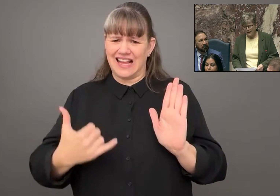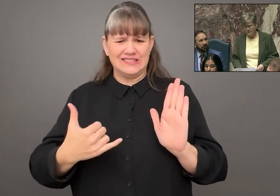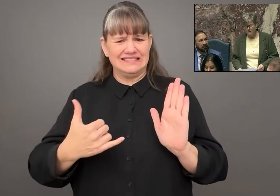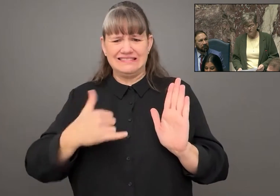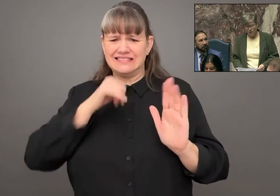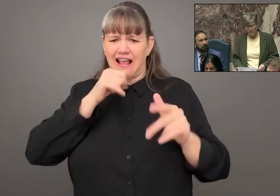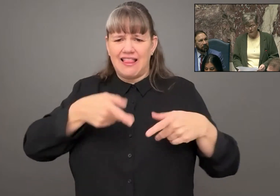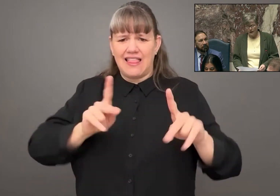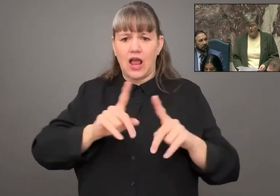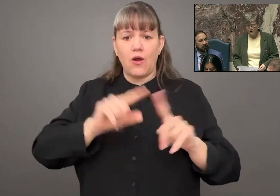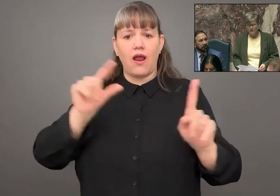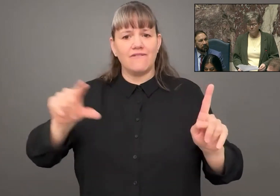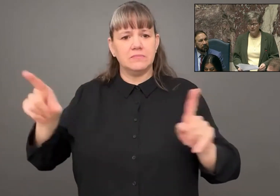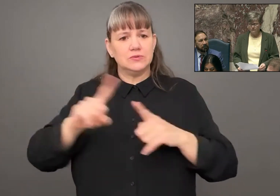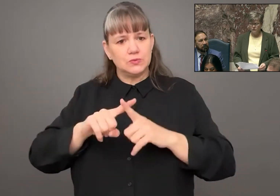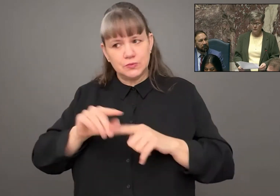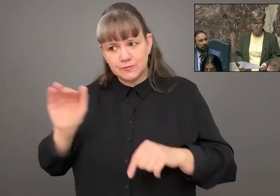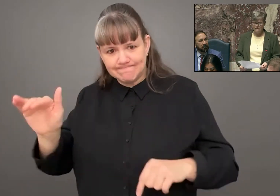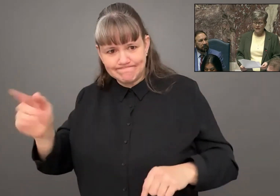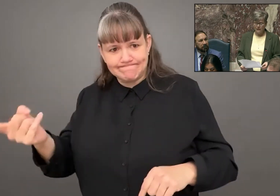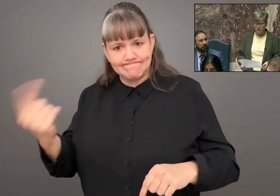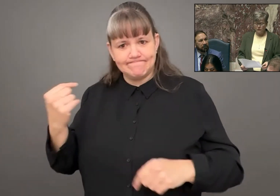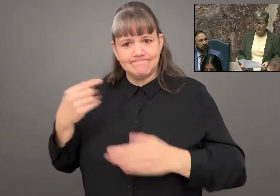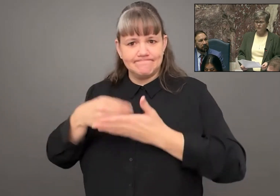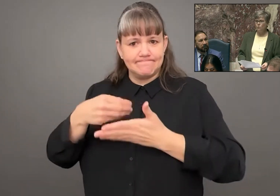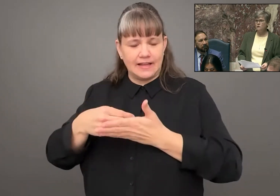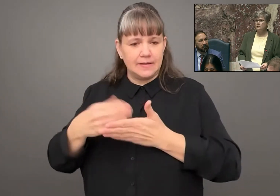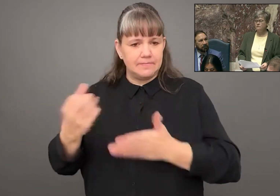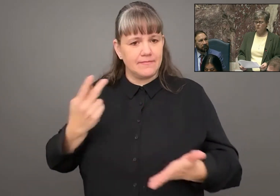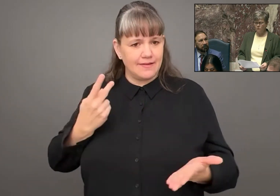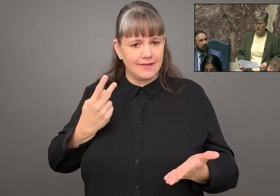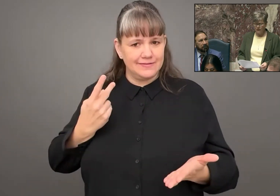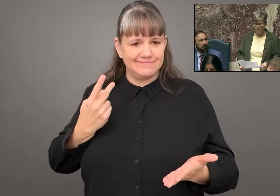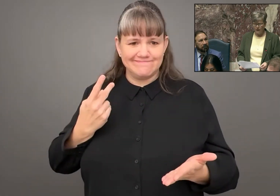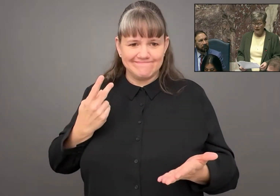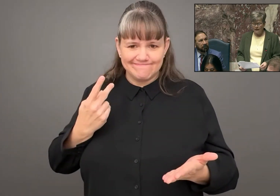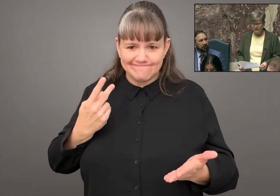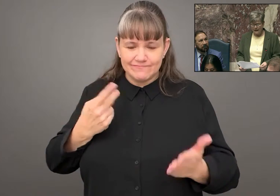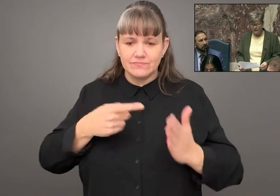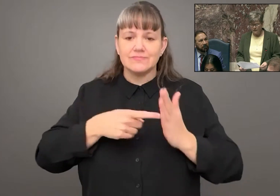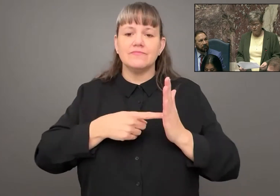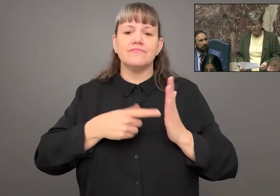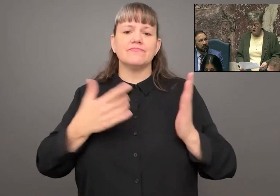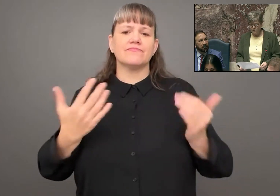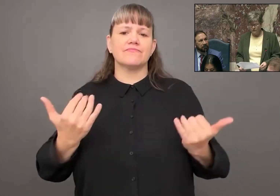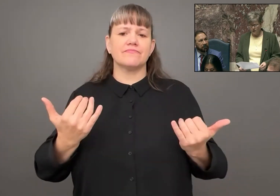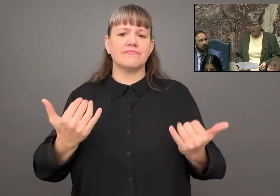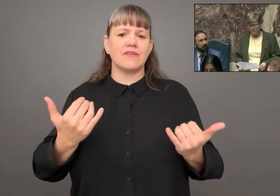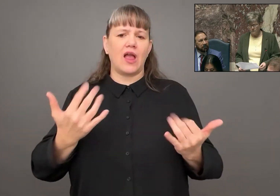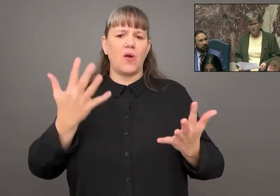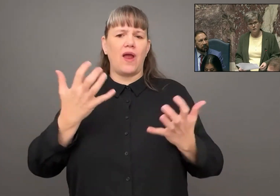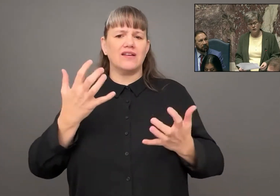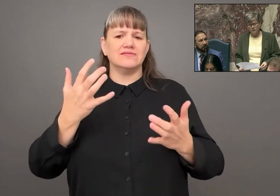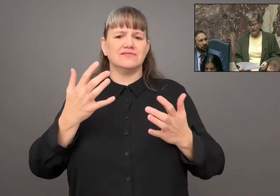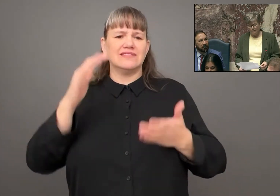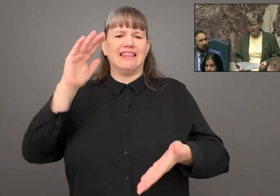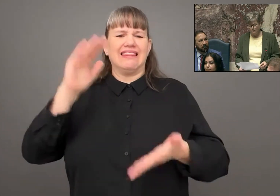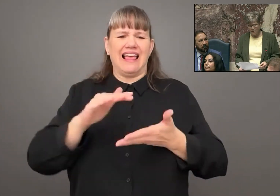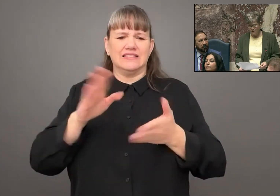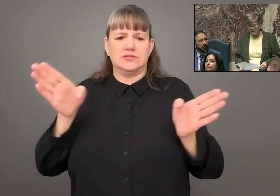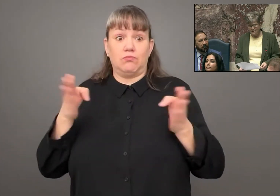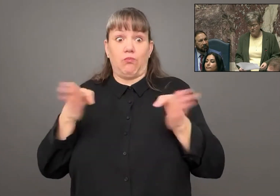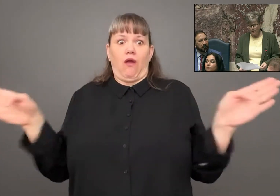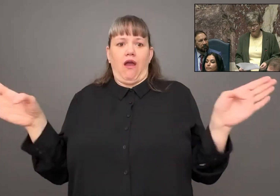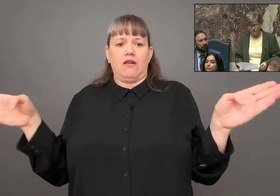which the Act does not apply because the beneficiary was injured in the course of their work, lengthen the window of time during which a claim